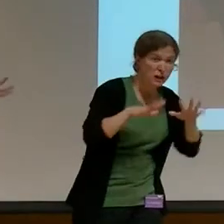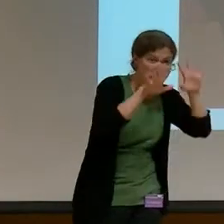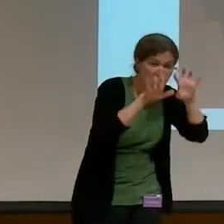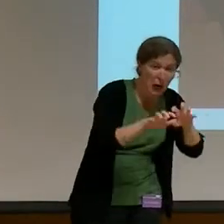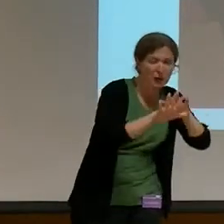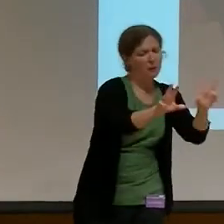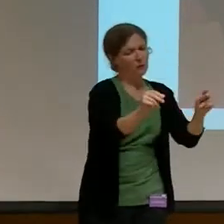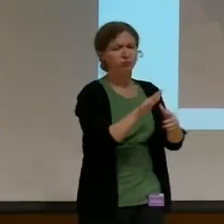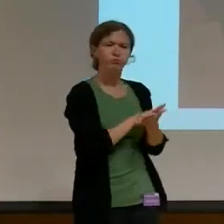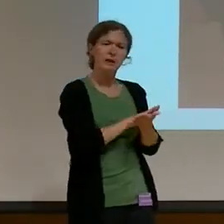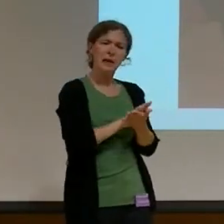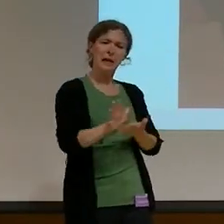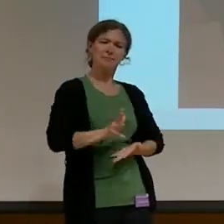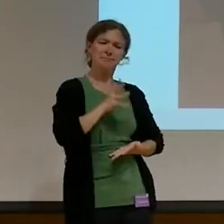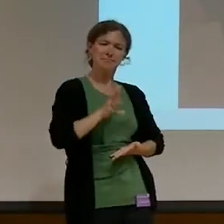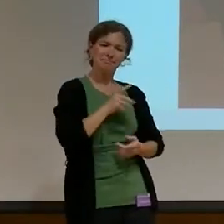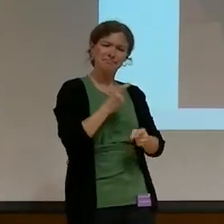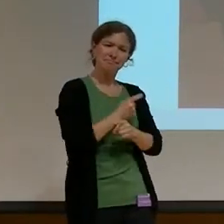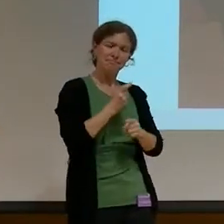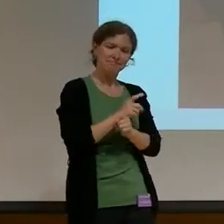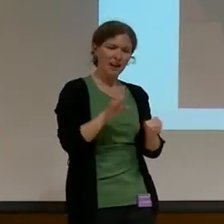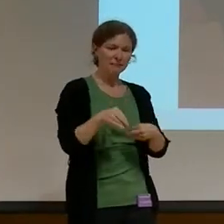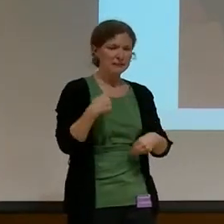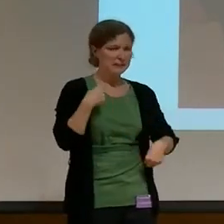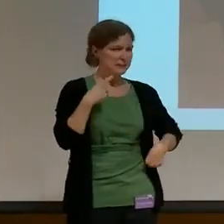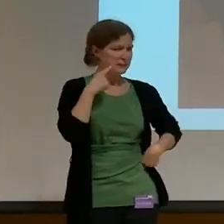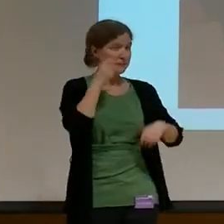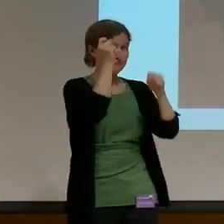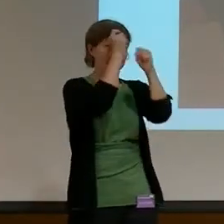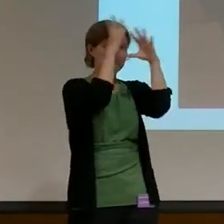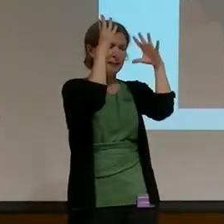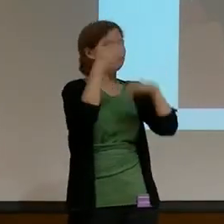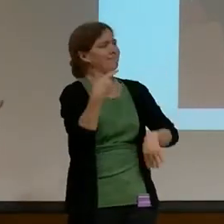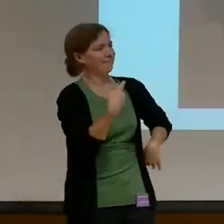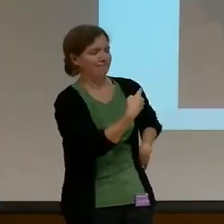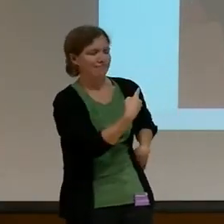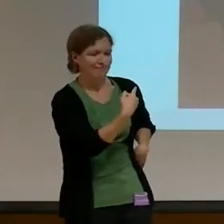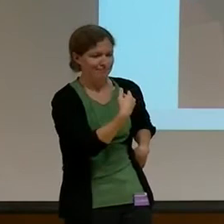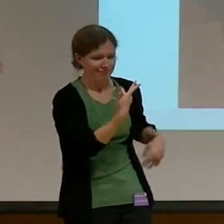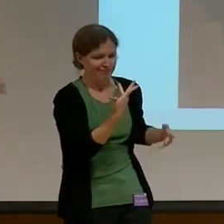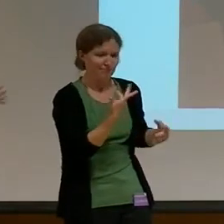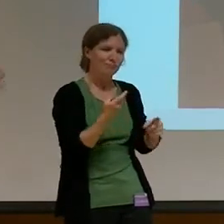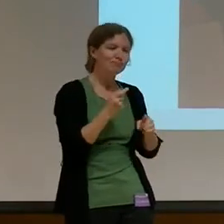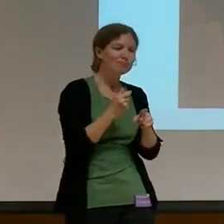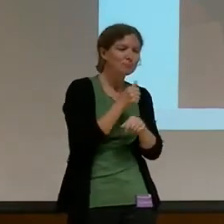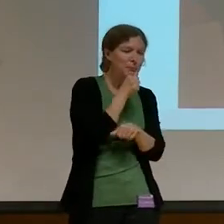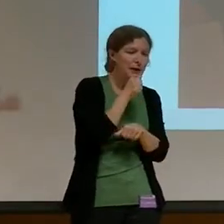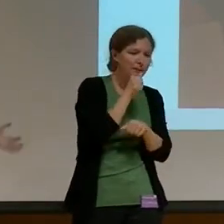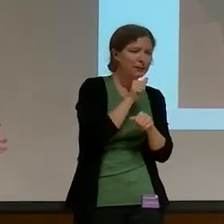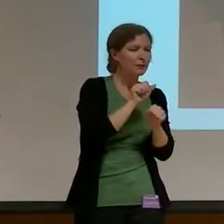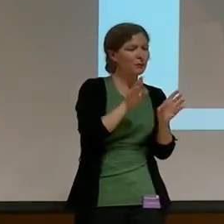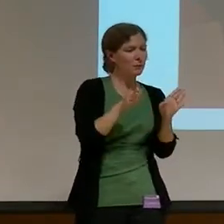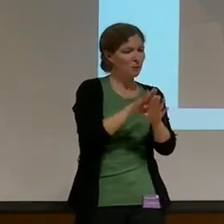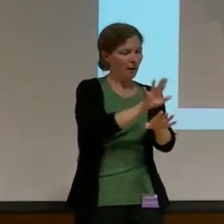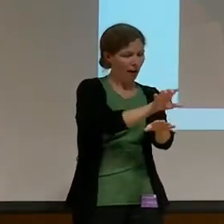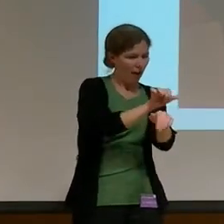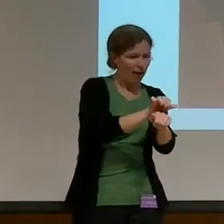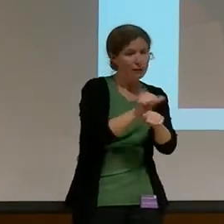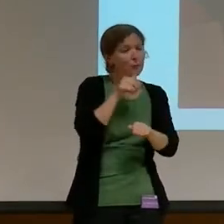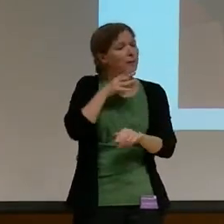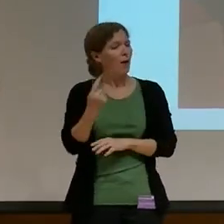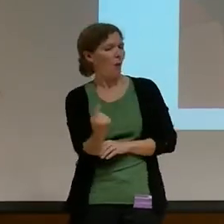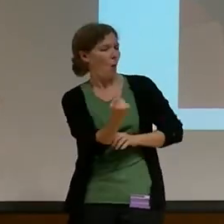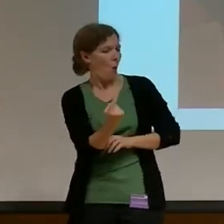it's quite nice. It sounds much weirder than it actually is when you come into our lab. This is a private locked room, women are in there on their